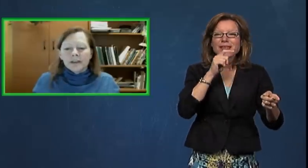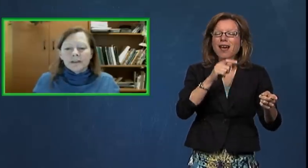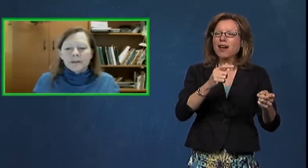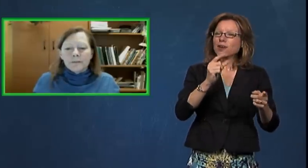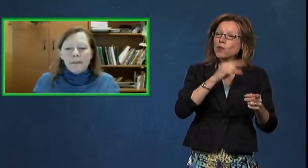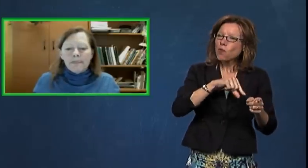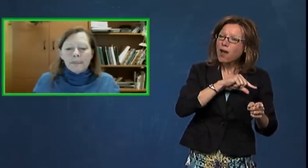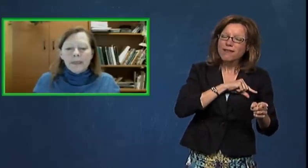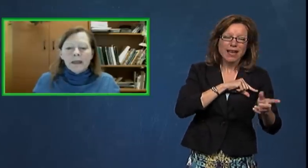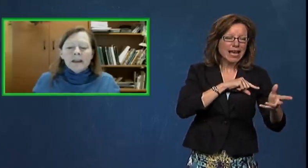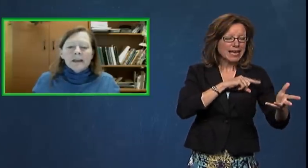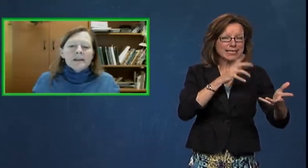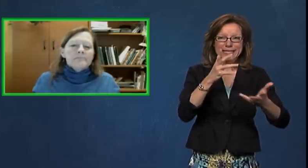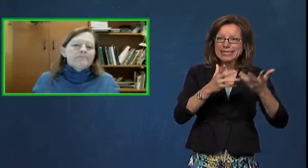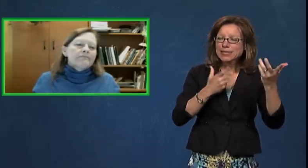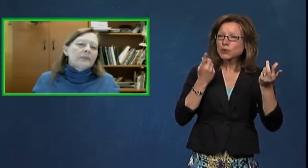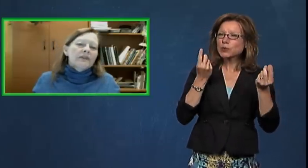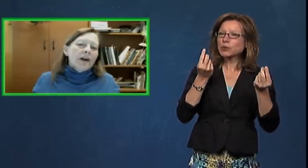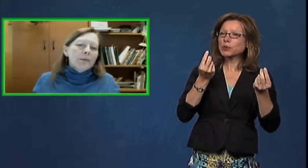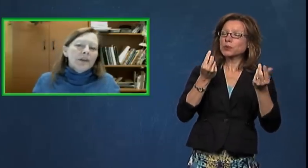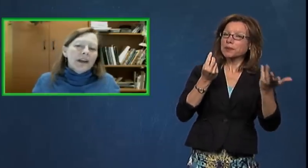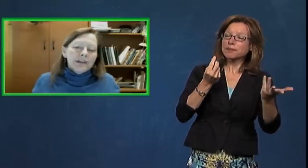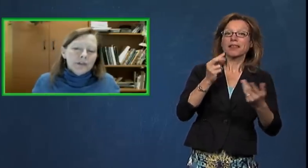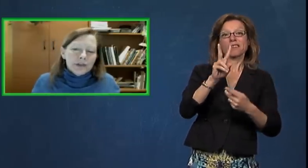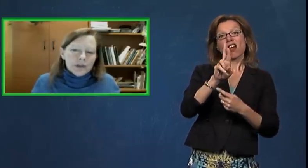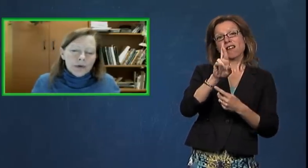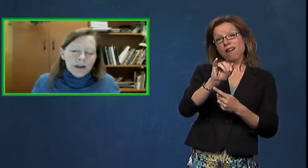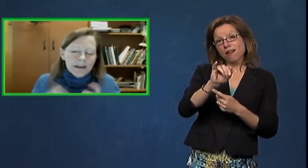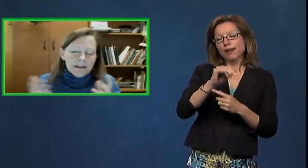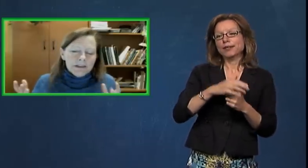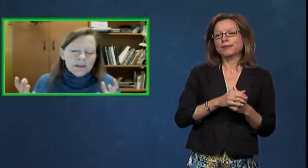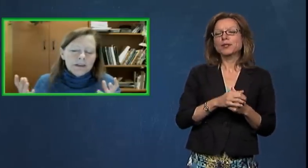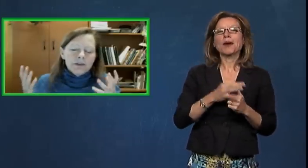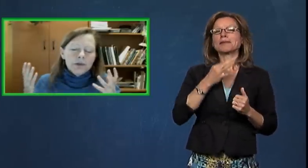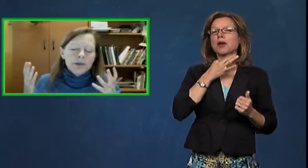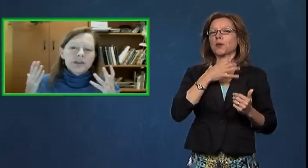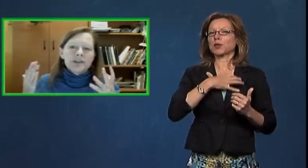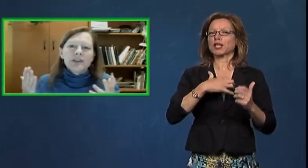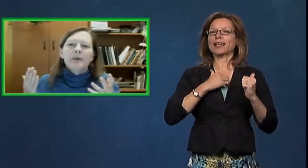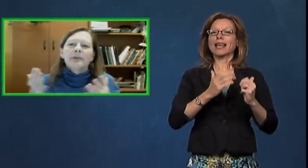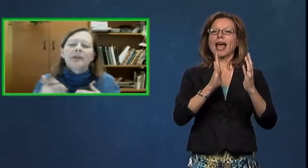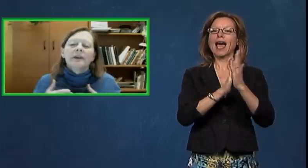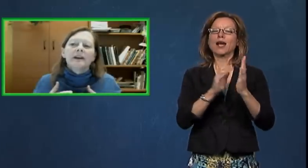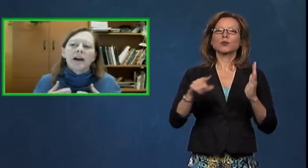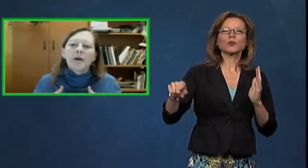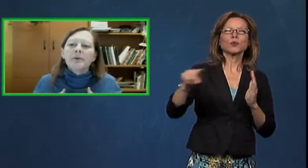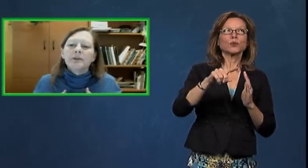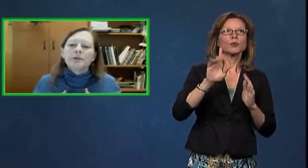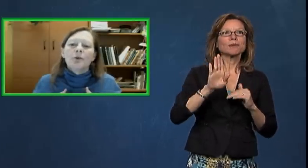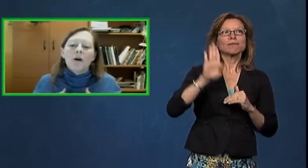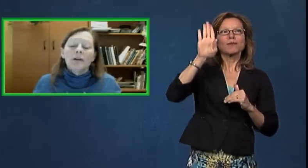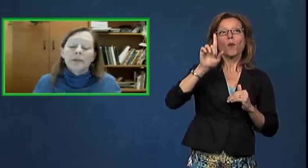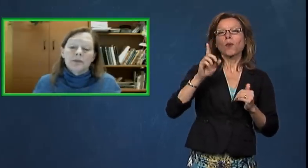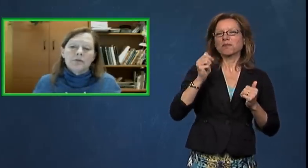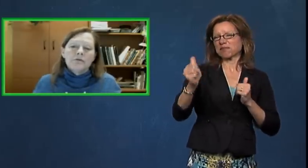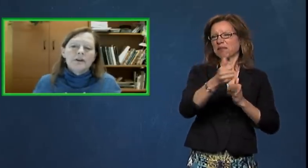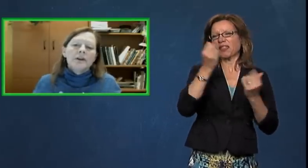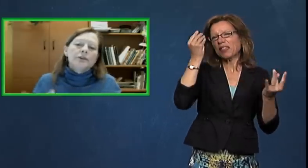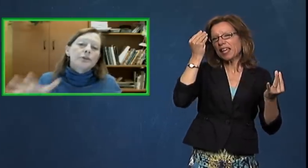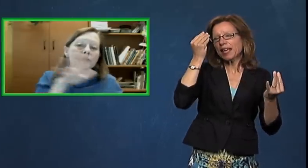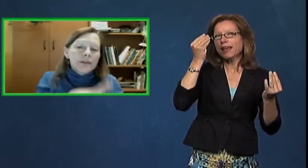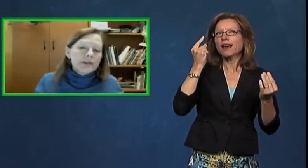their needs. If I were to ask for a show of hands and for you to just stop and think, I bet you all